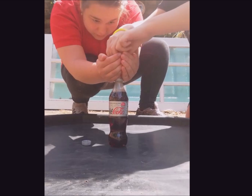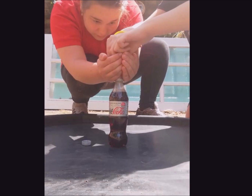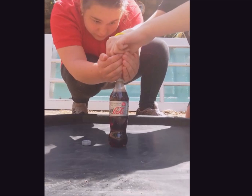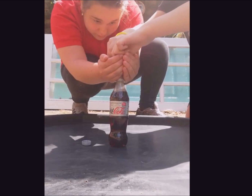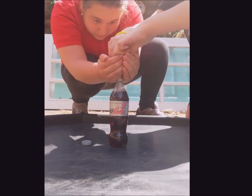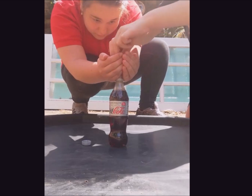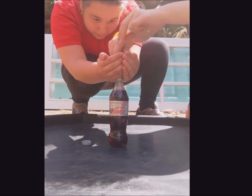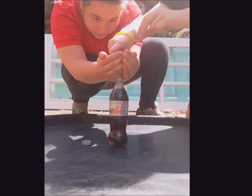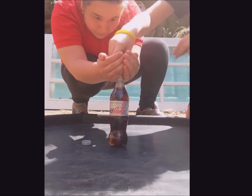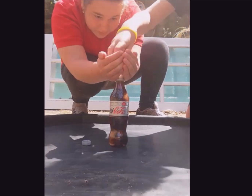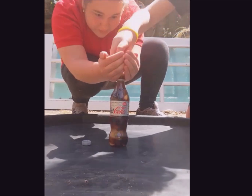3, 2, 1. Quick.